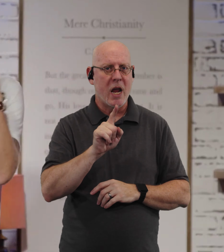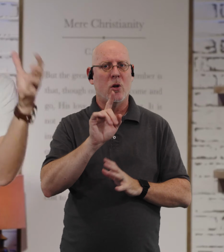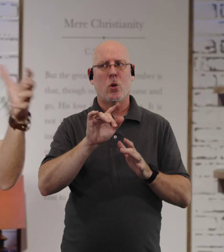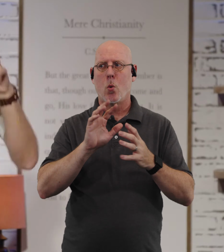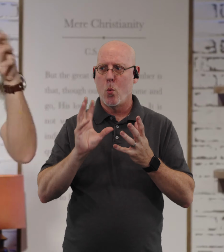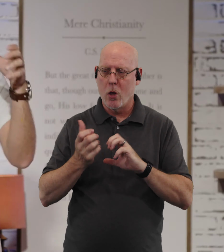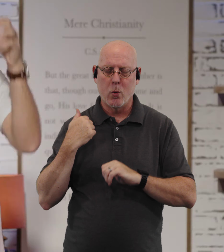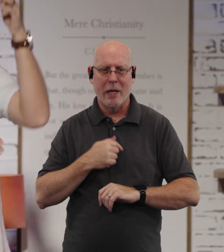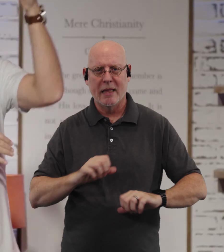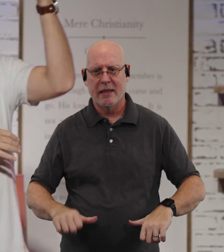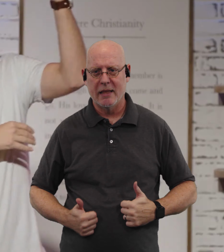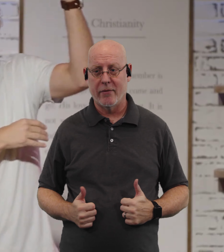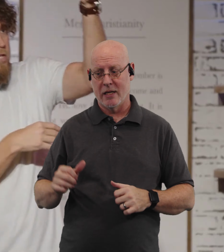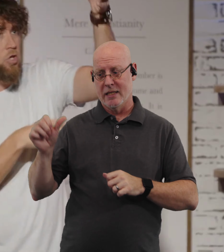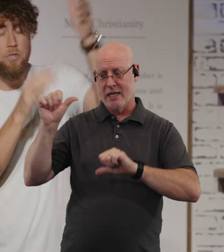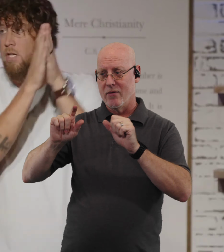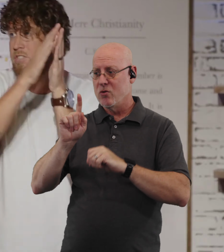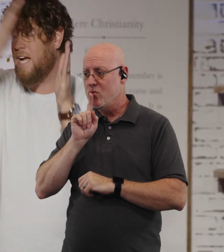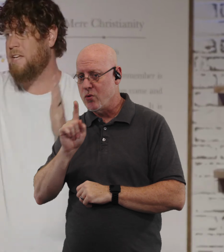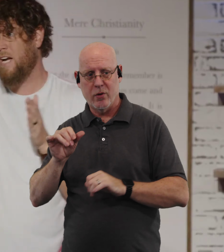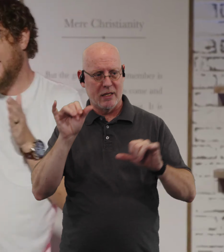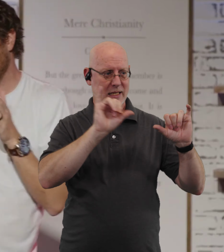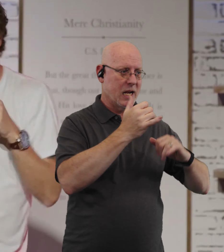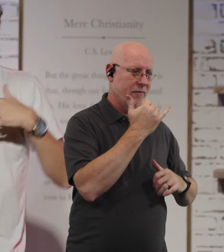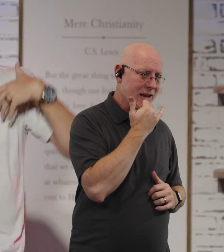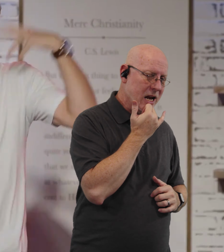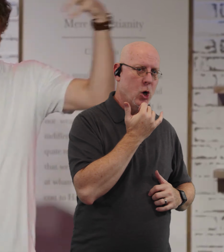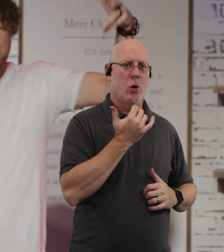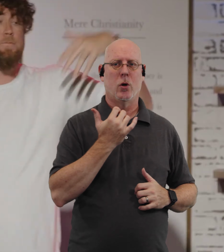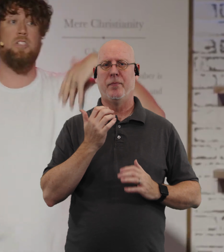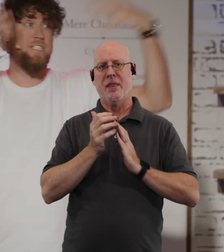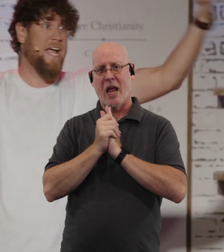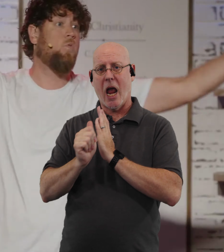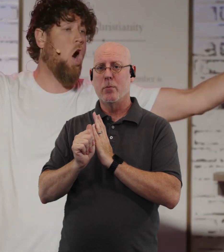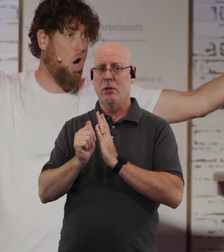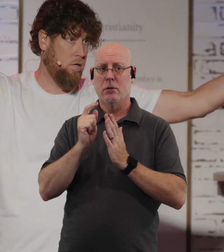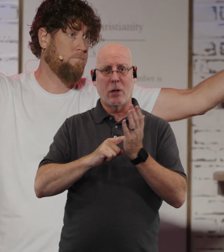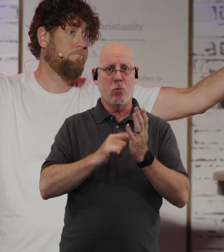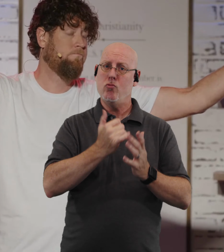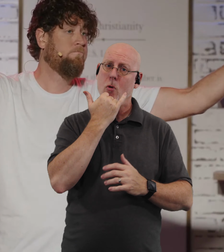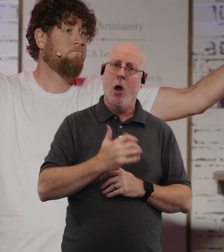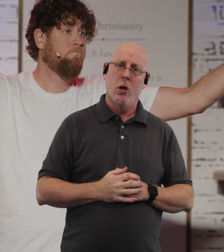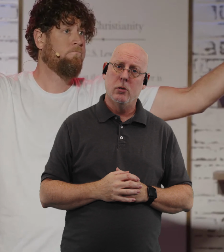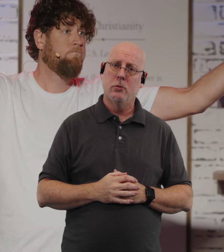of the world that we live in. There's scientific truth and there's scientific error, and the experts get it wrong.